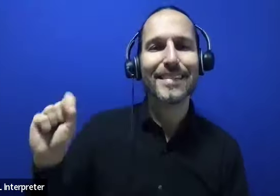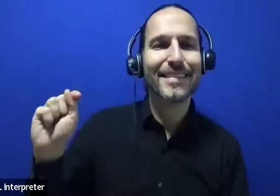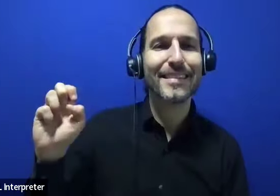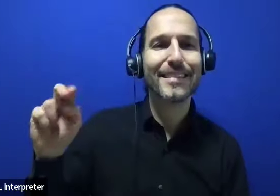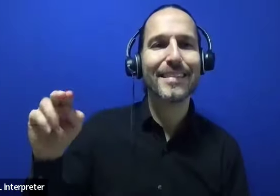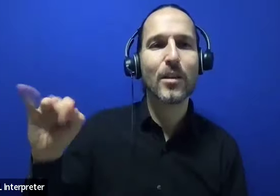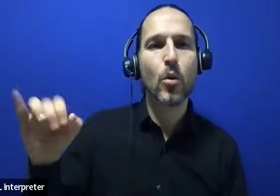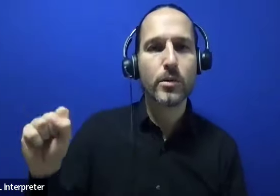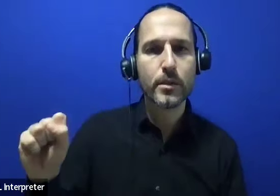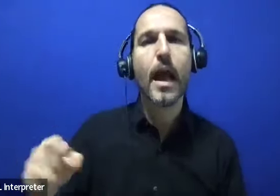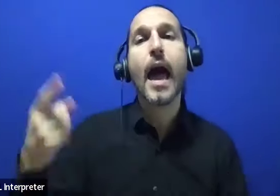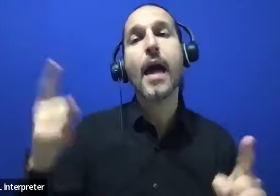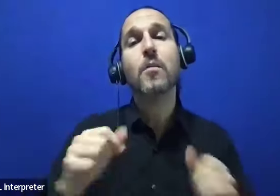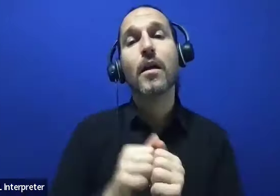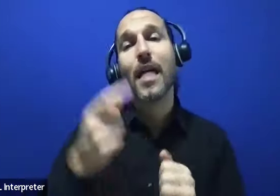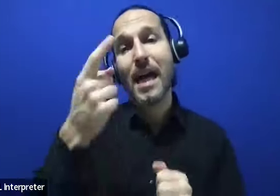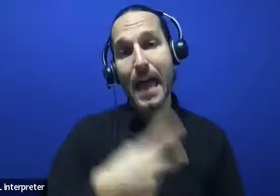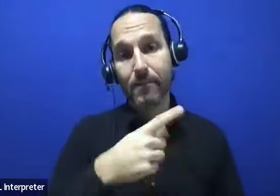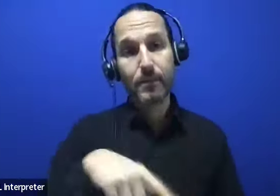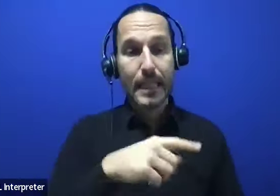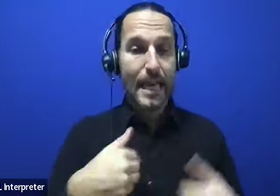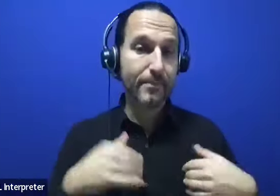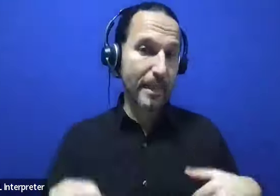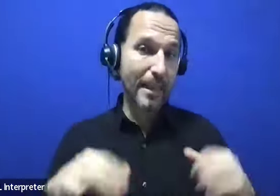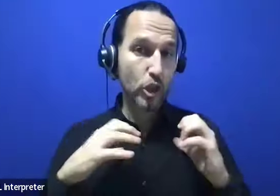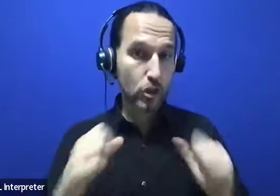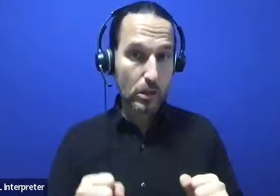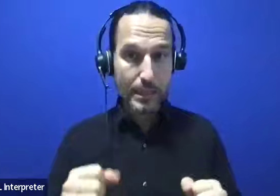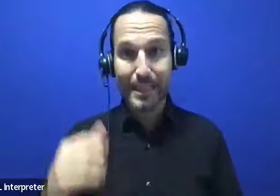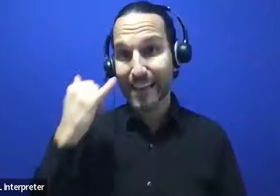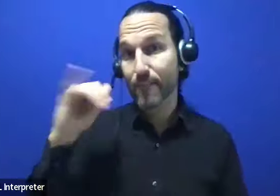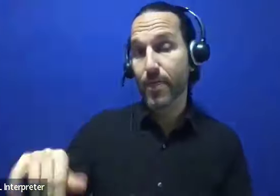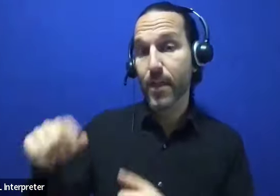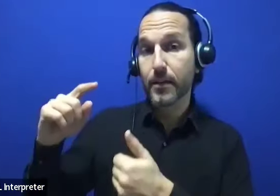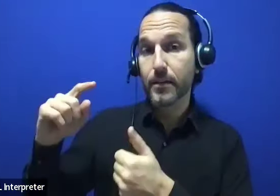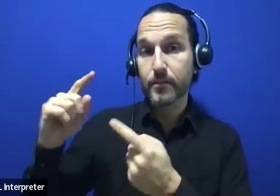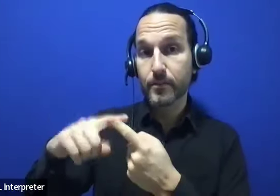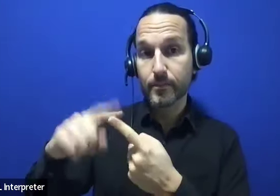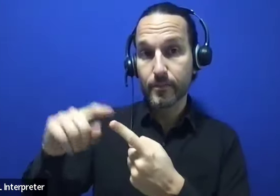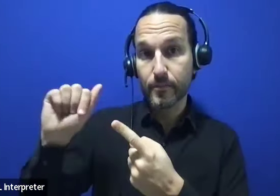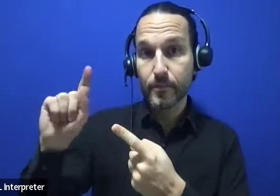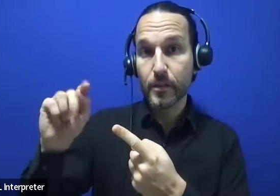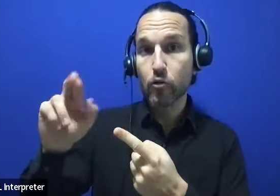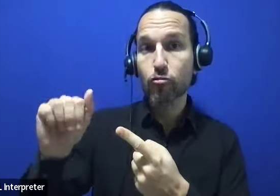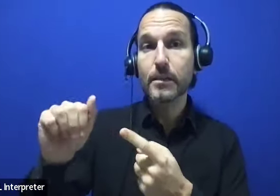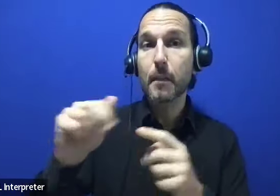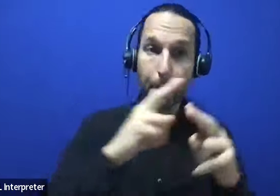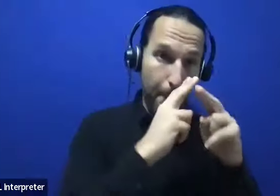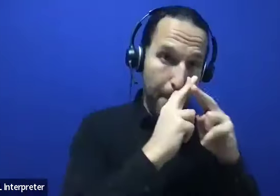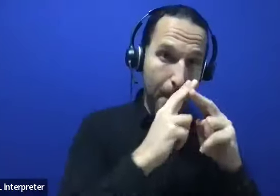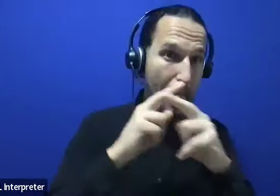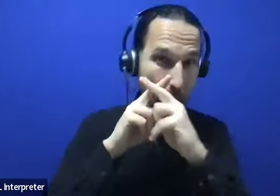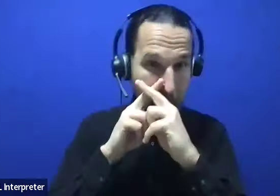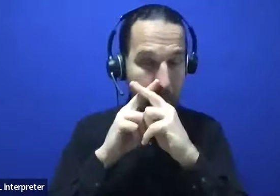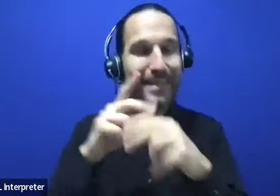the individuals with charge. If it's atresia and on both sides, it will certainly need to have surgery